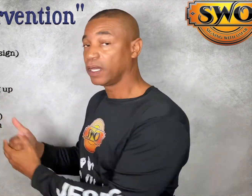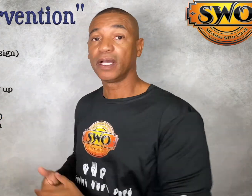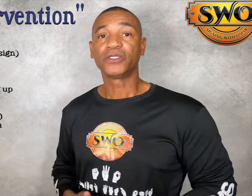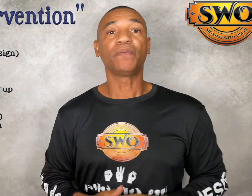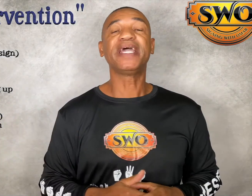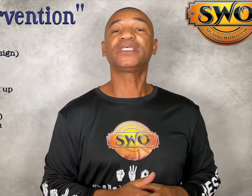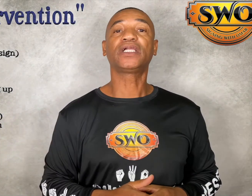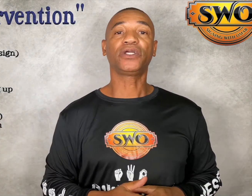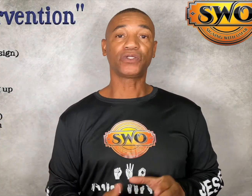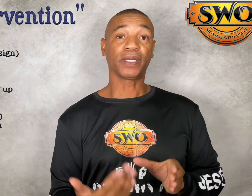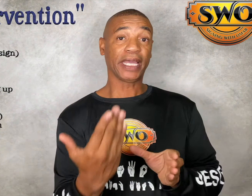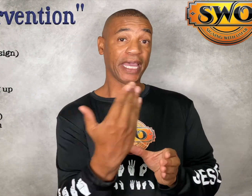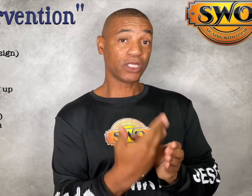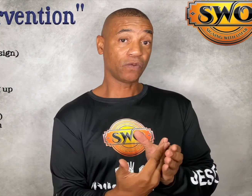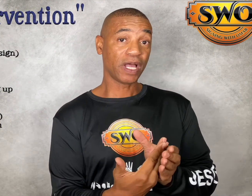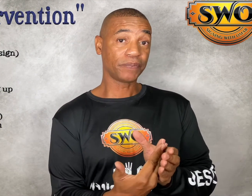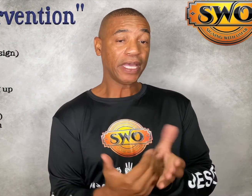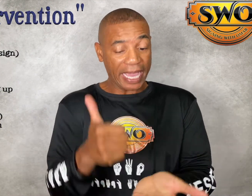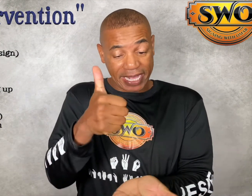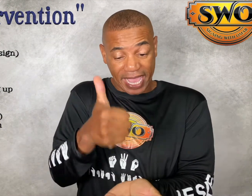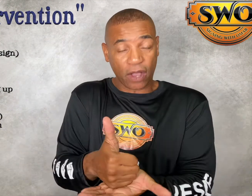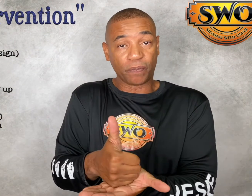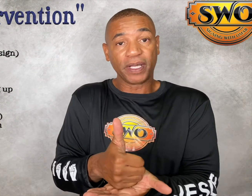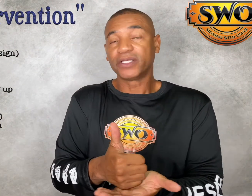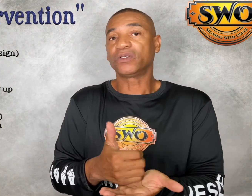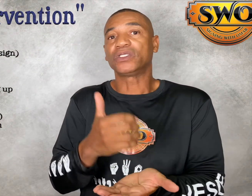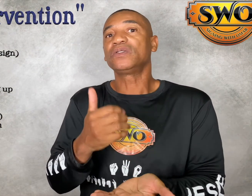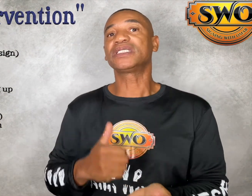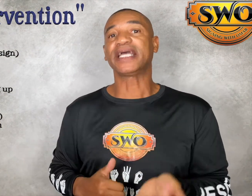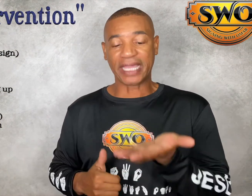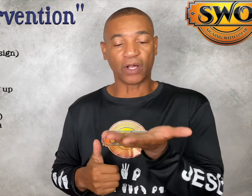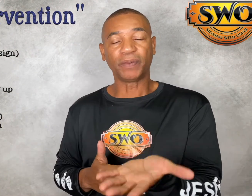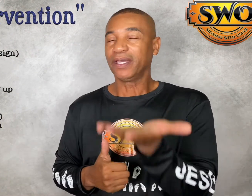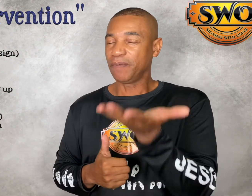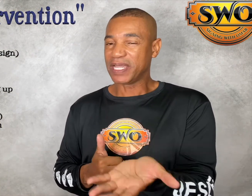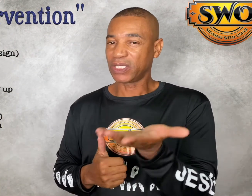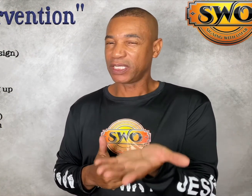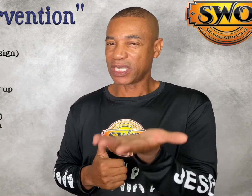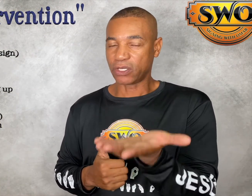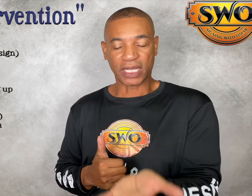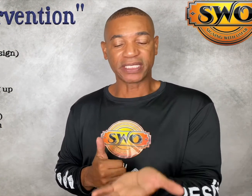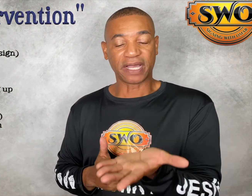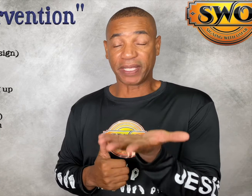So basically, you're doing interrupt and help. So to do the sign help, you basically take your non-dominant